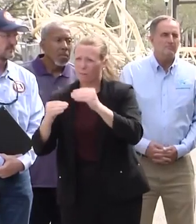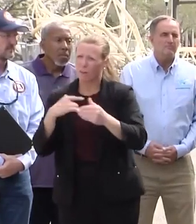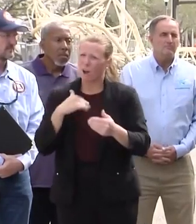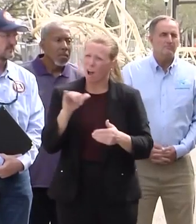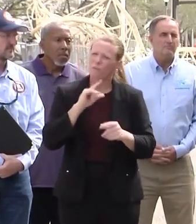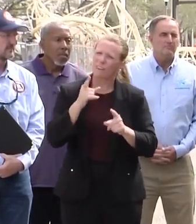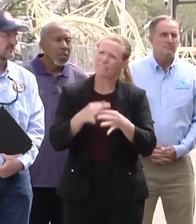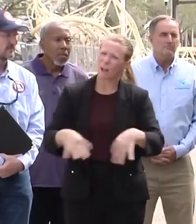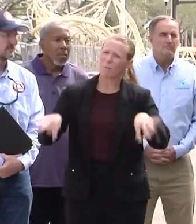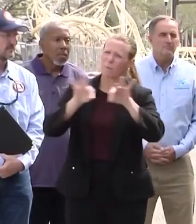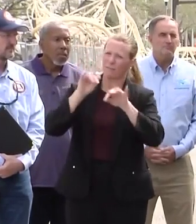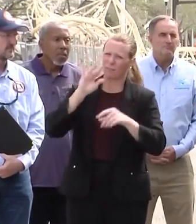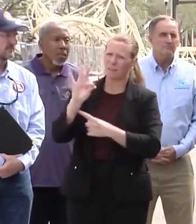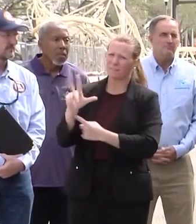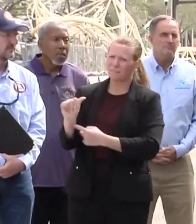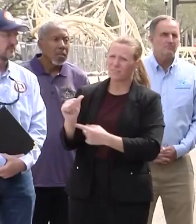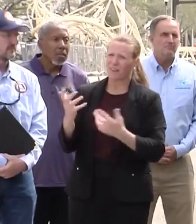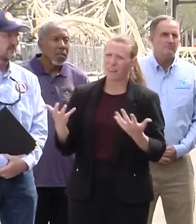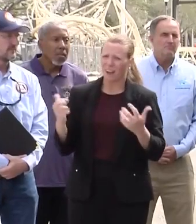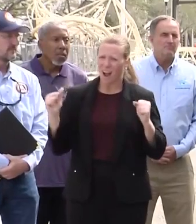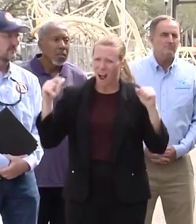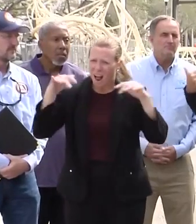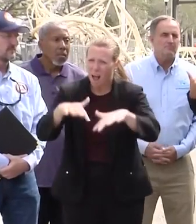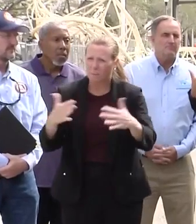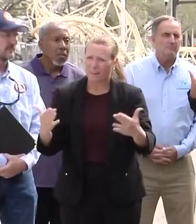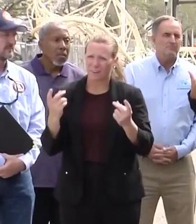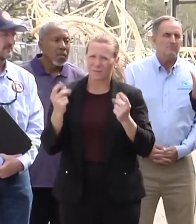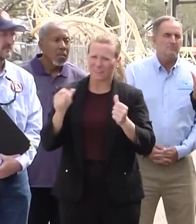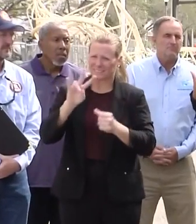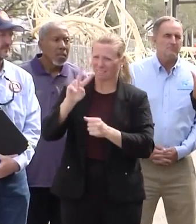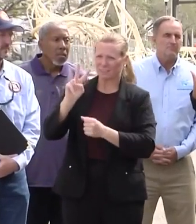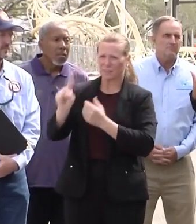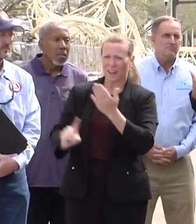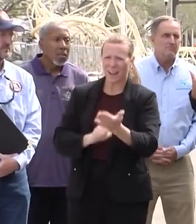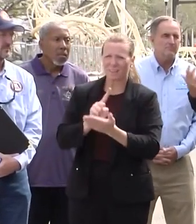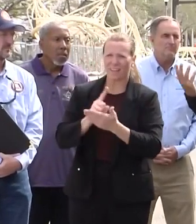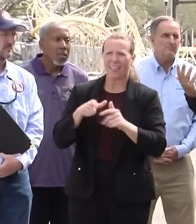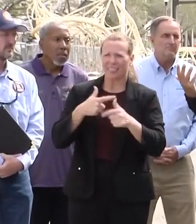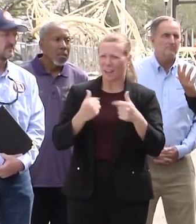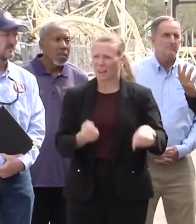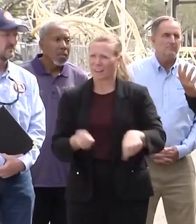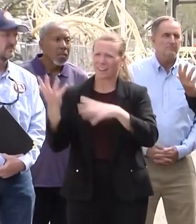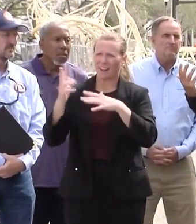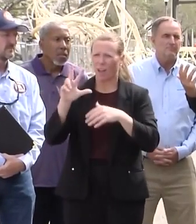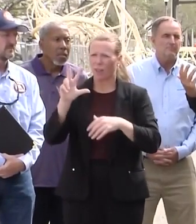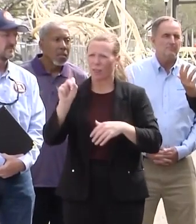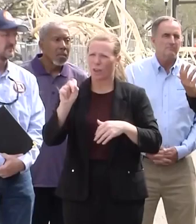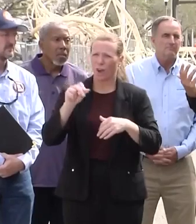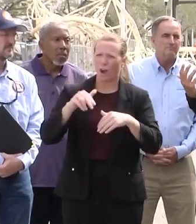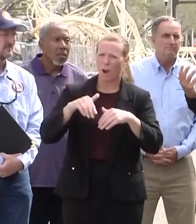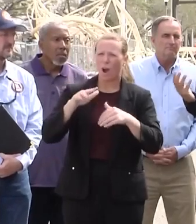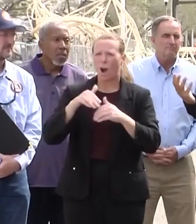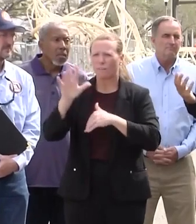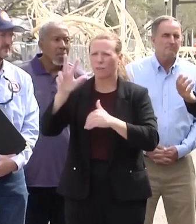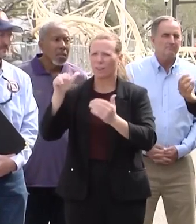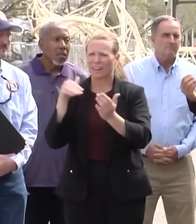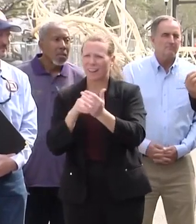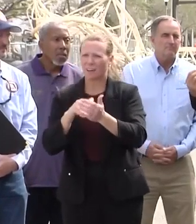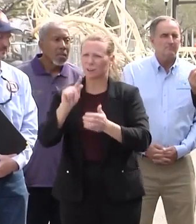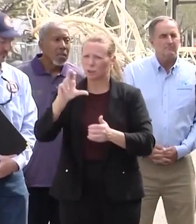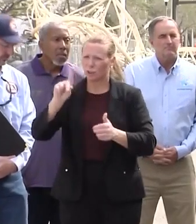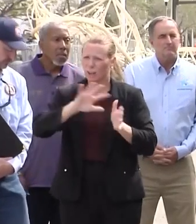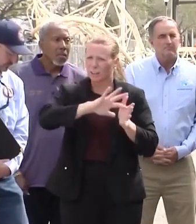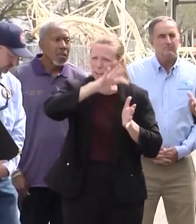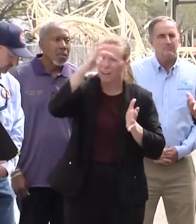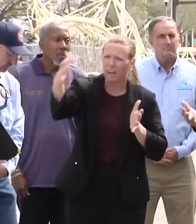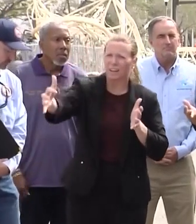Florida, coming over in this rapid 72 hour. And you got rid of over 3,000 truckloads of debris. So,